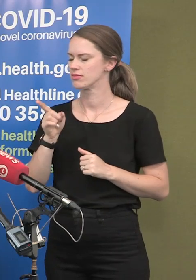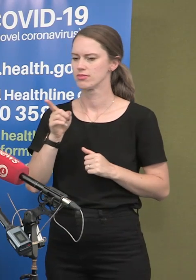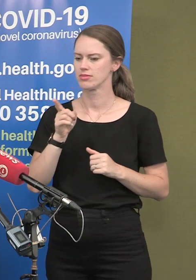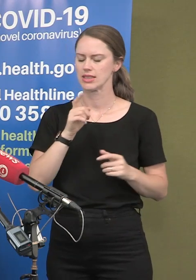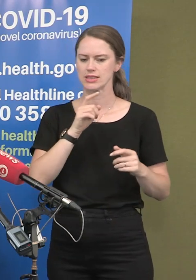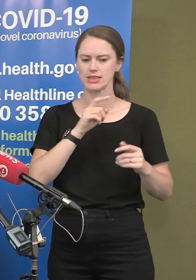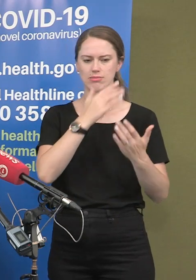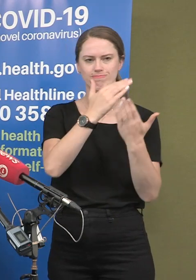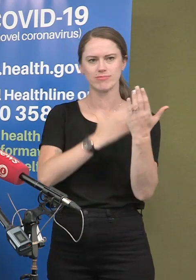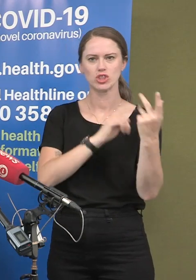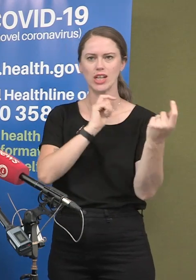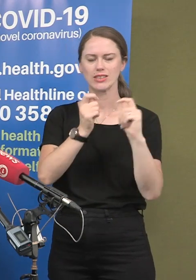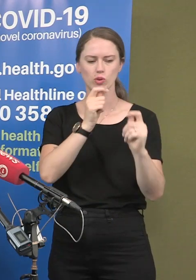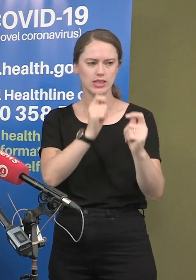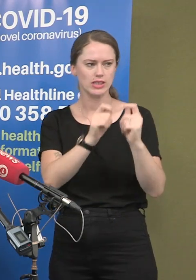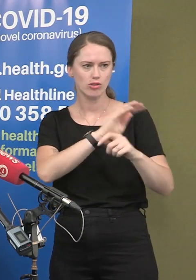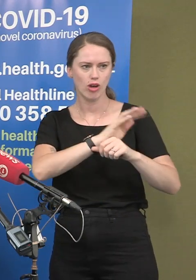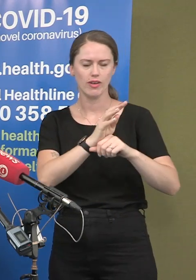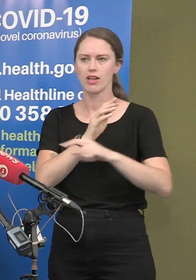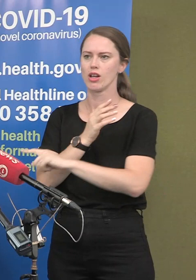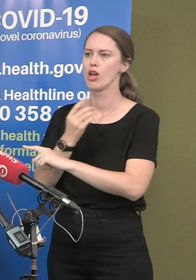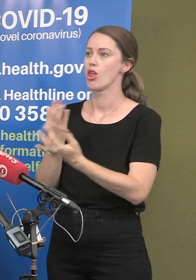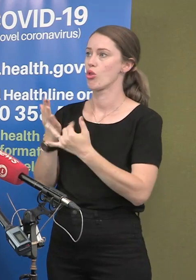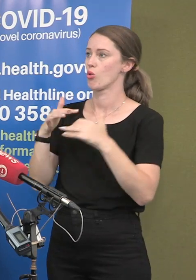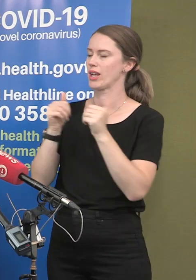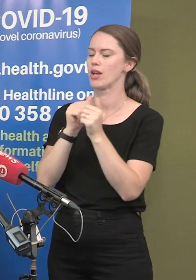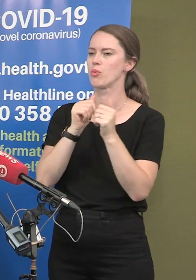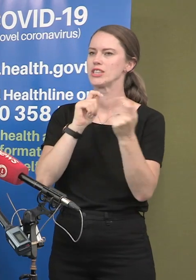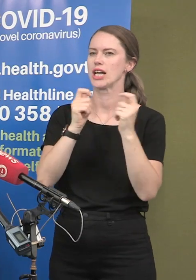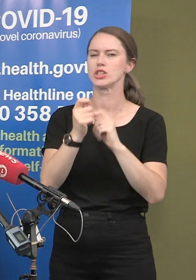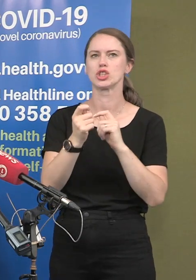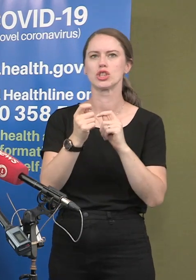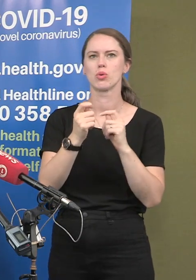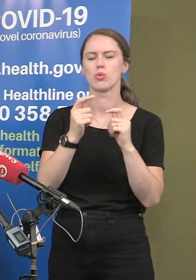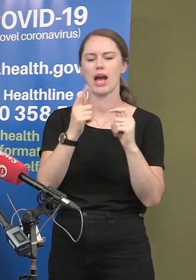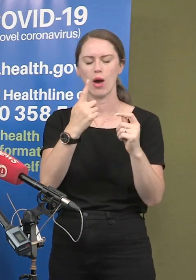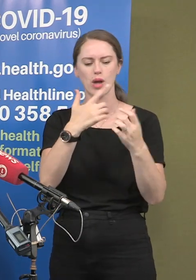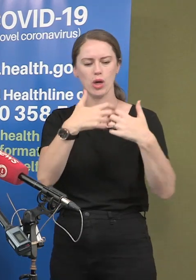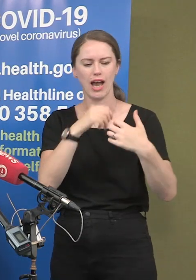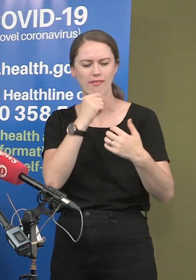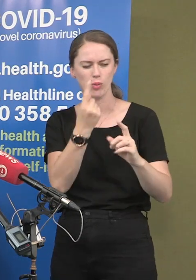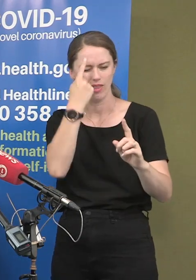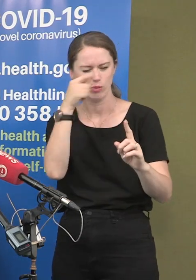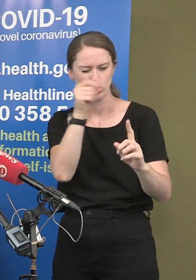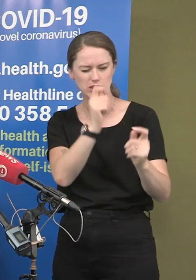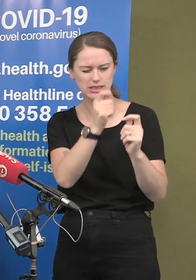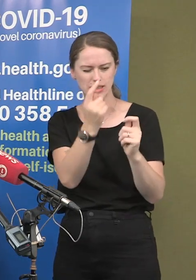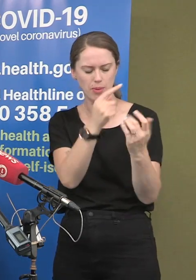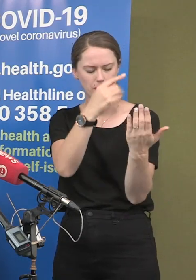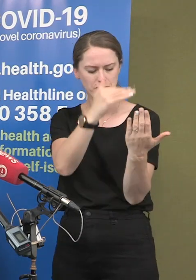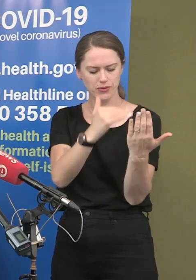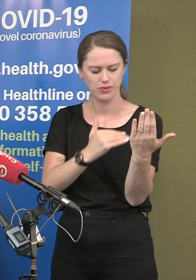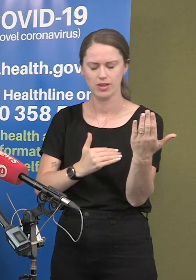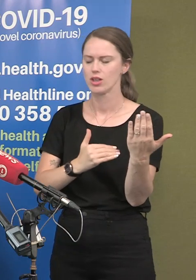coronavirus? Well, over the weekend we updated the case definition. I think there were two main differences there. The first